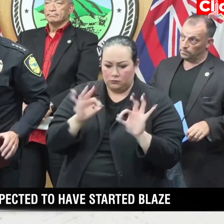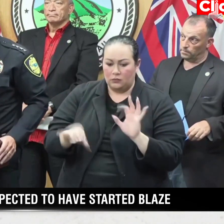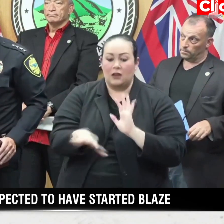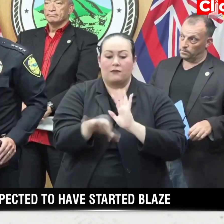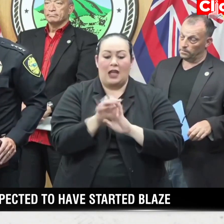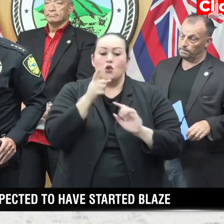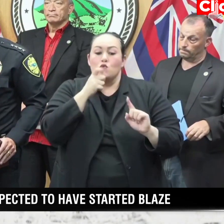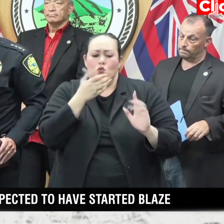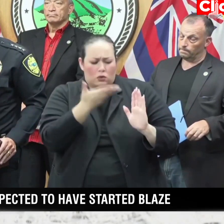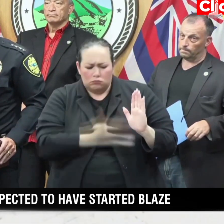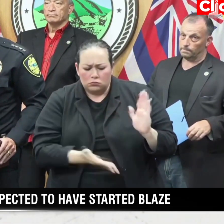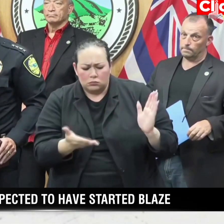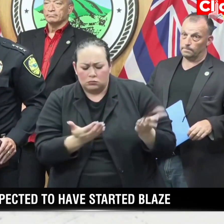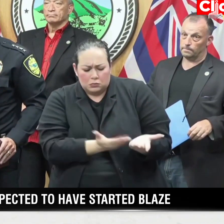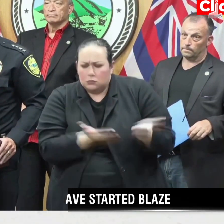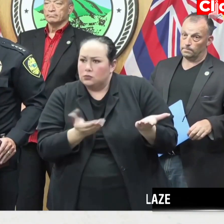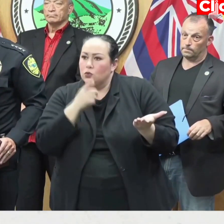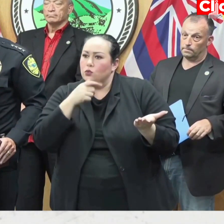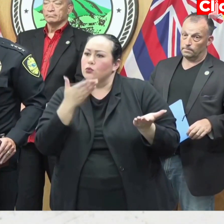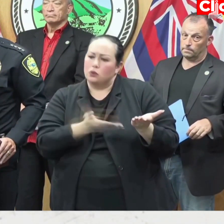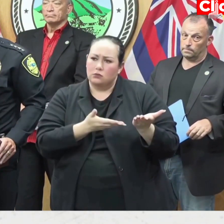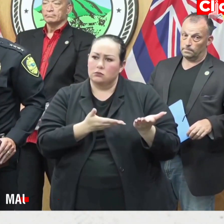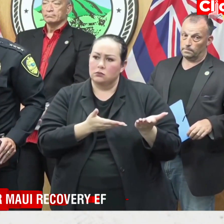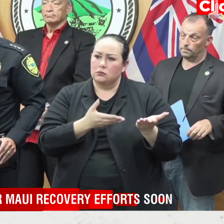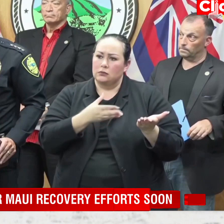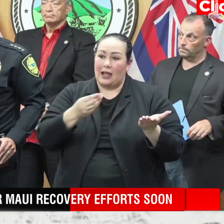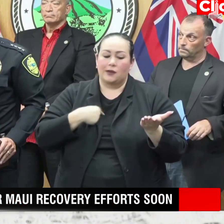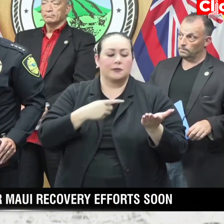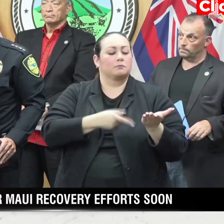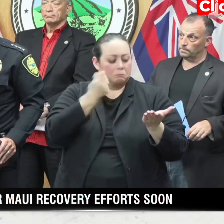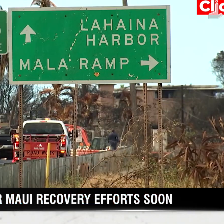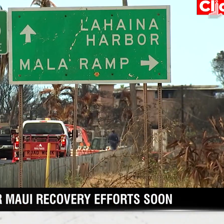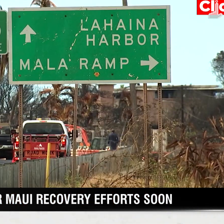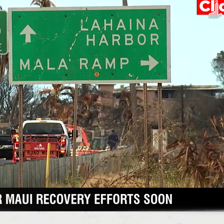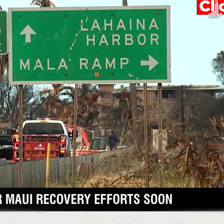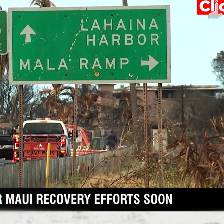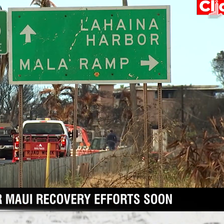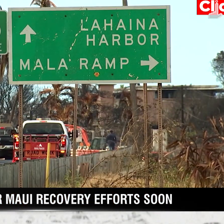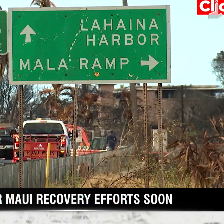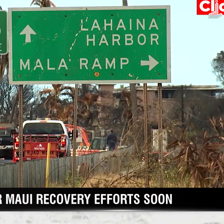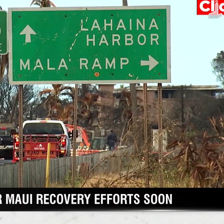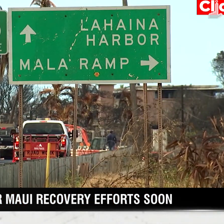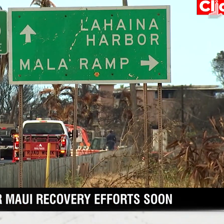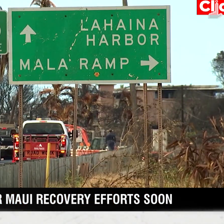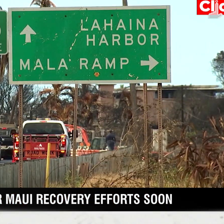who our loved ones are and that we make the notifications with dignity and honor.